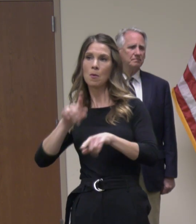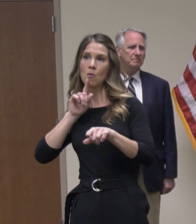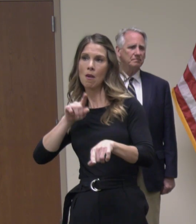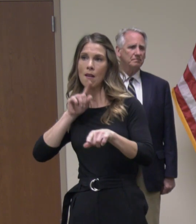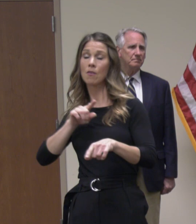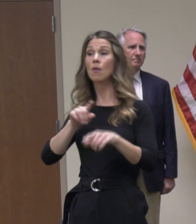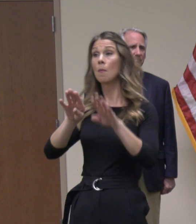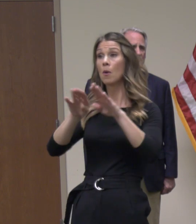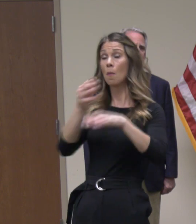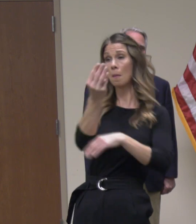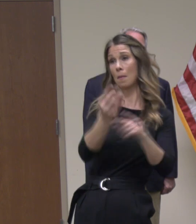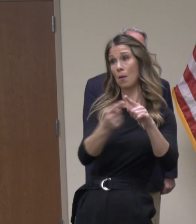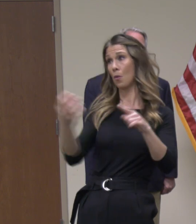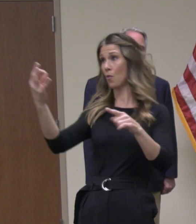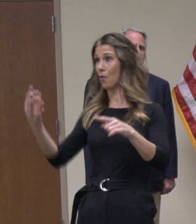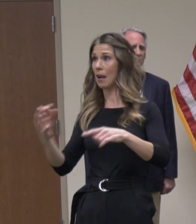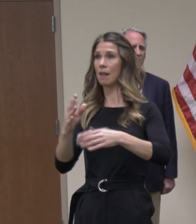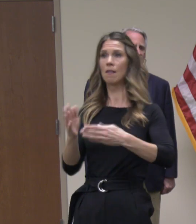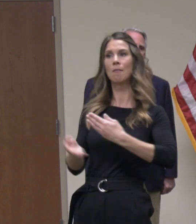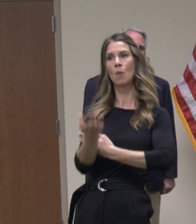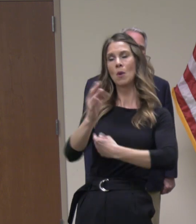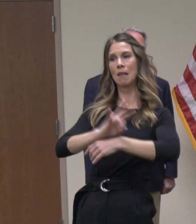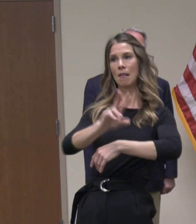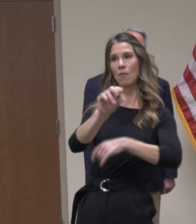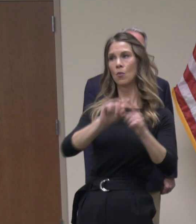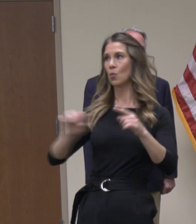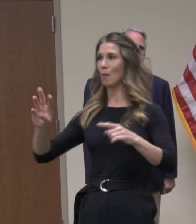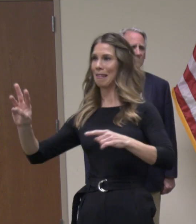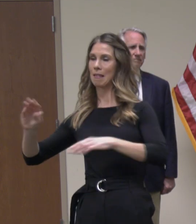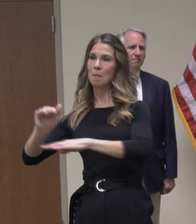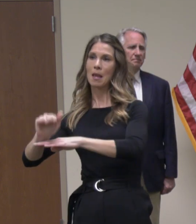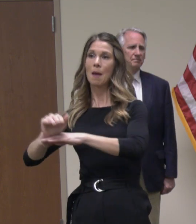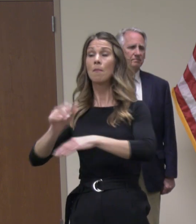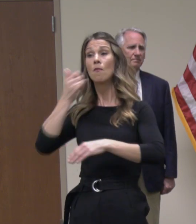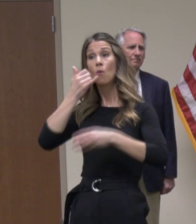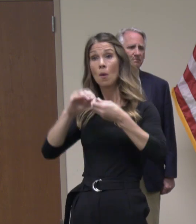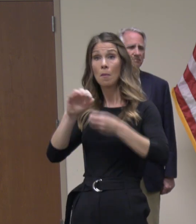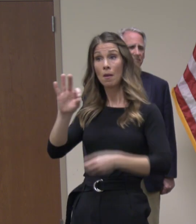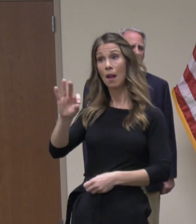Monday through Friday from 7:30 a.m. to 6 p.m., and the number is